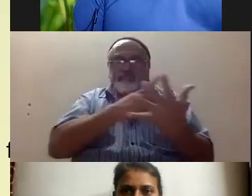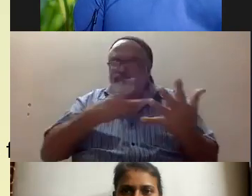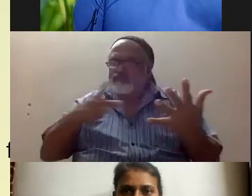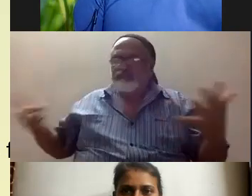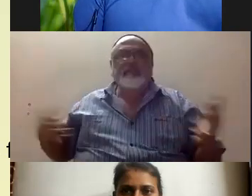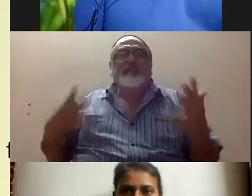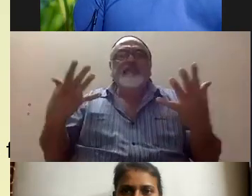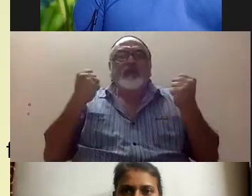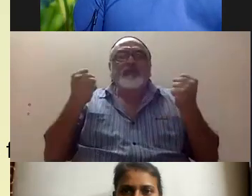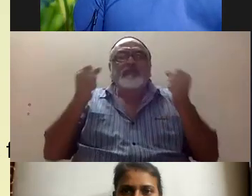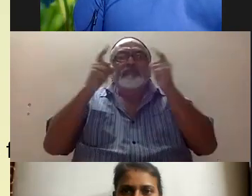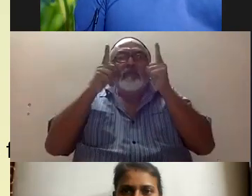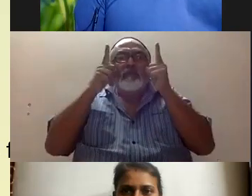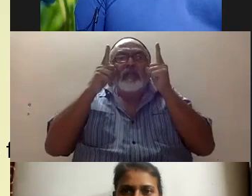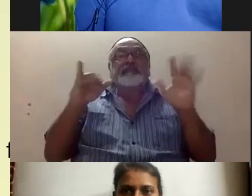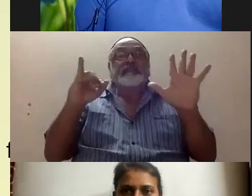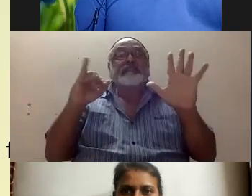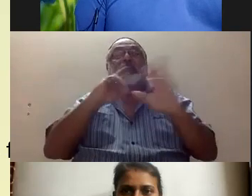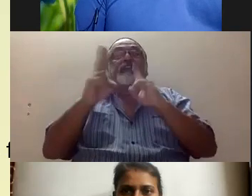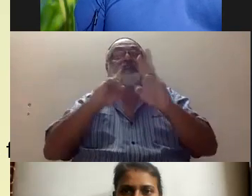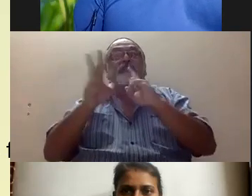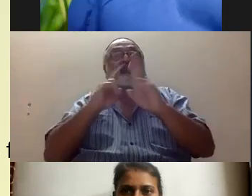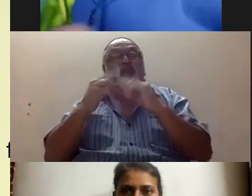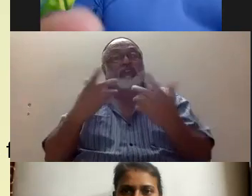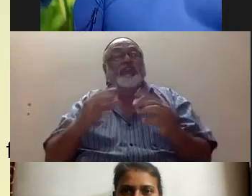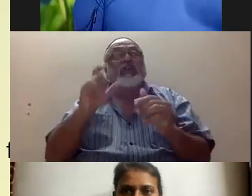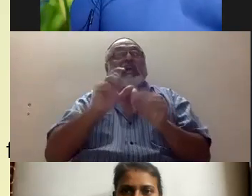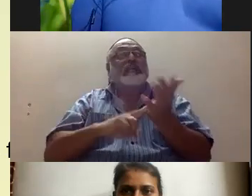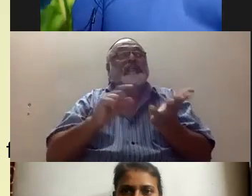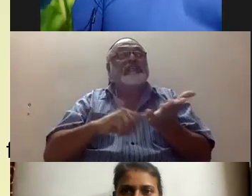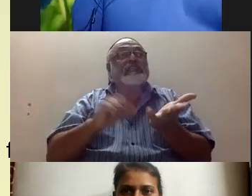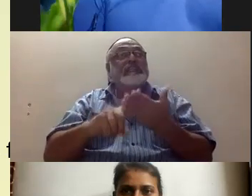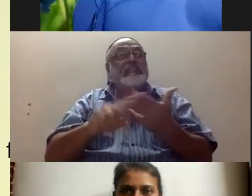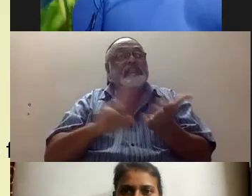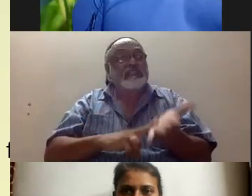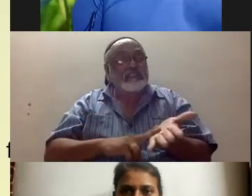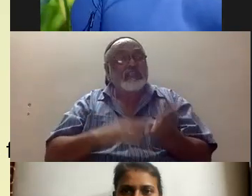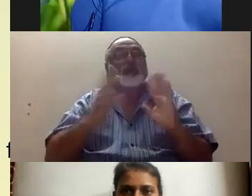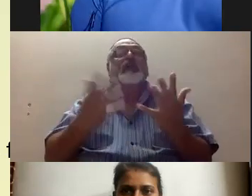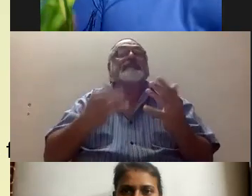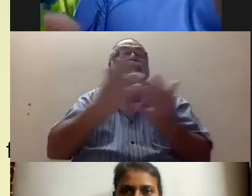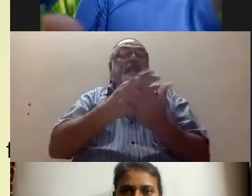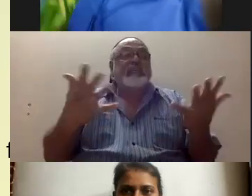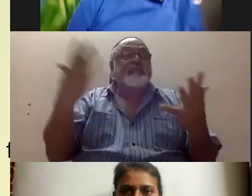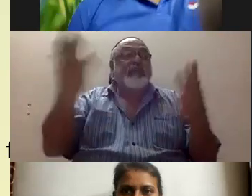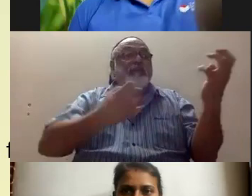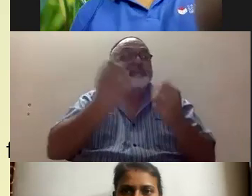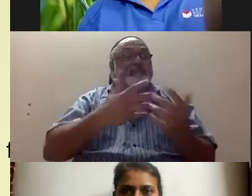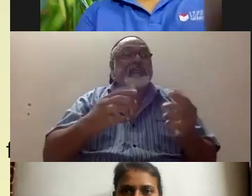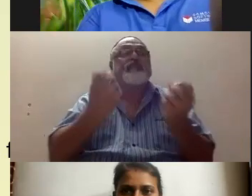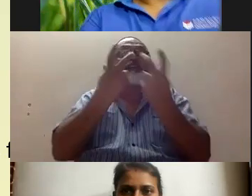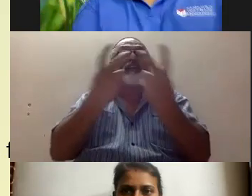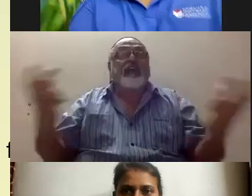Six of them they interviewed, one for their canteen, one for their products to buy from, like for Diwali.